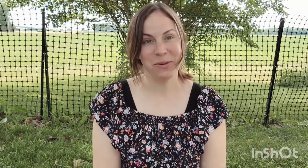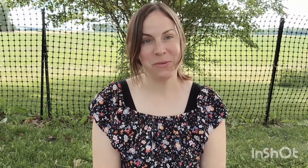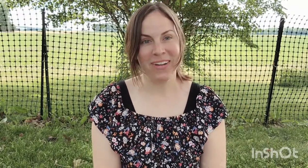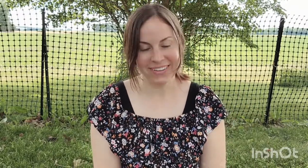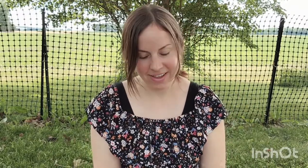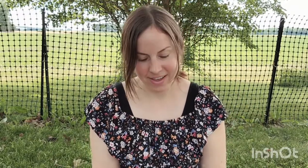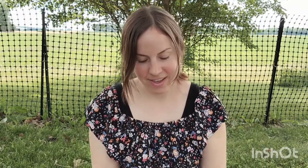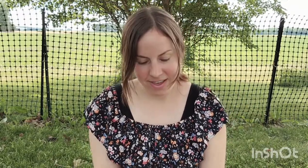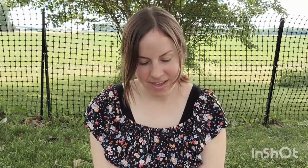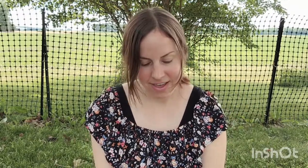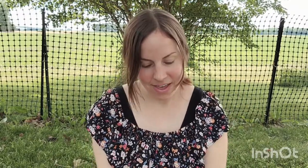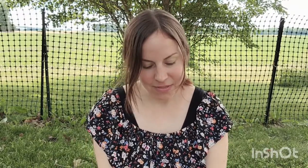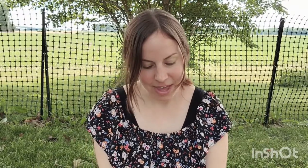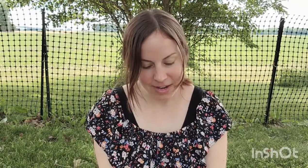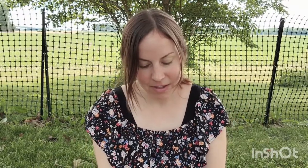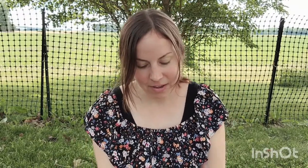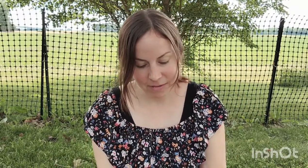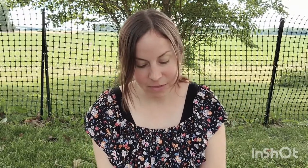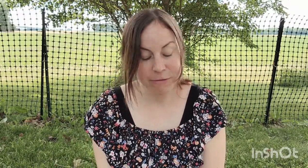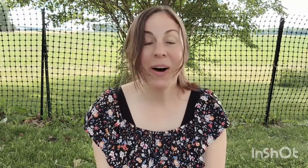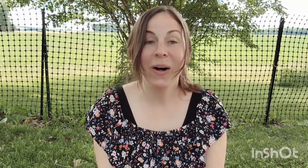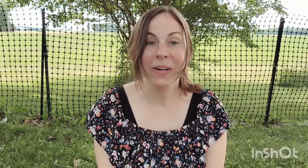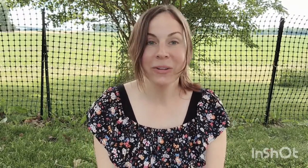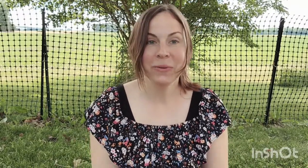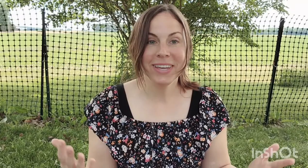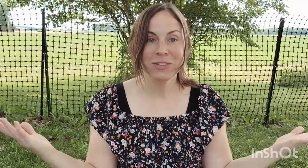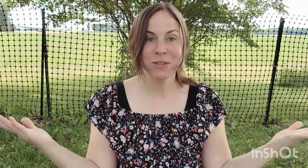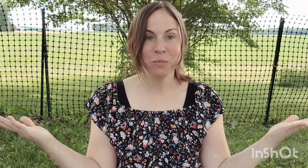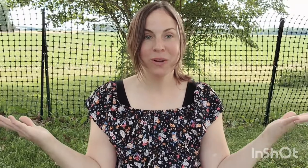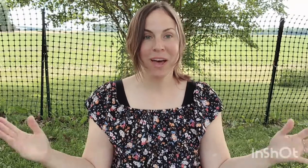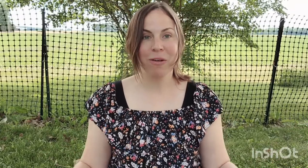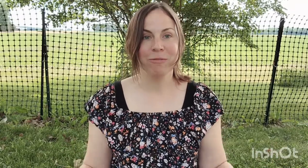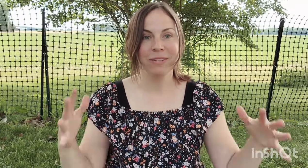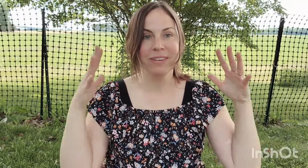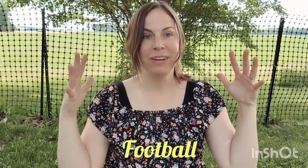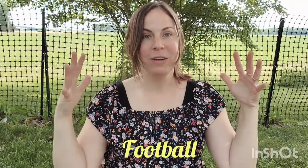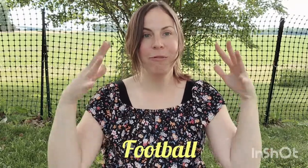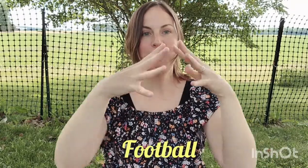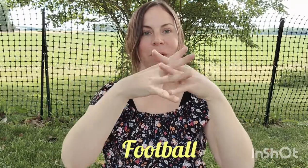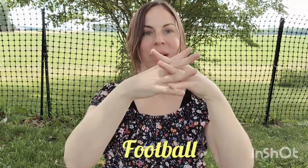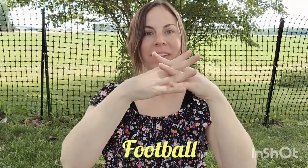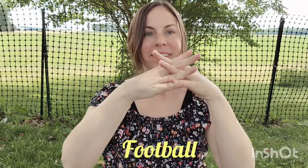well. And then in the fall, we get to the sport of football.